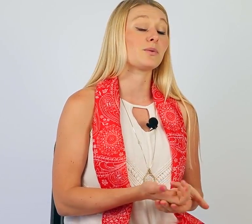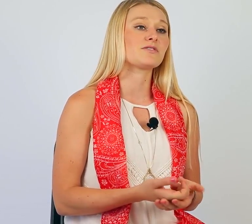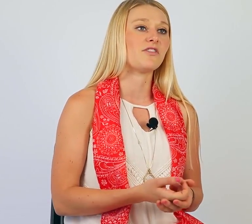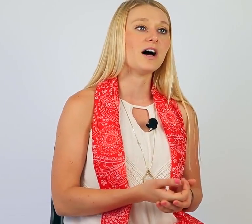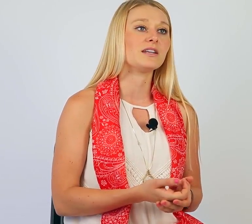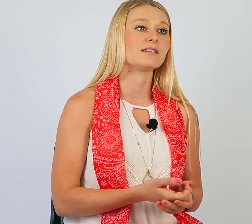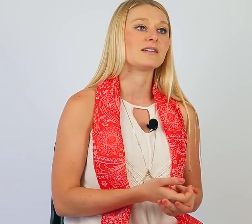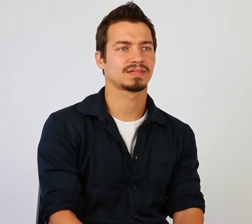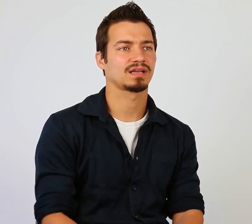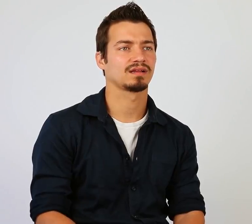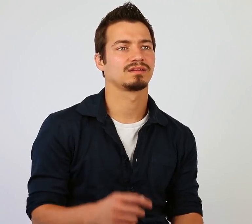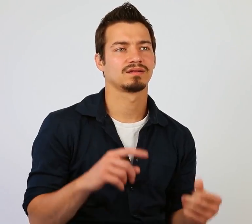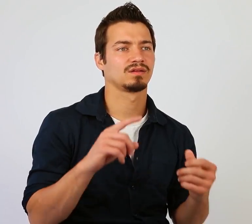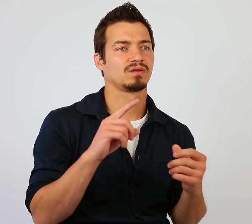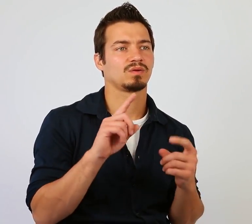It was fun.